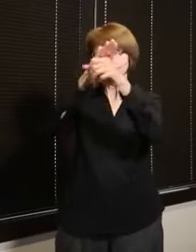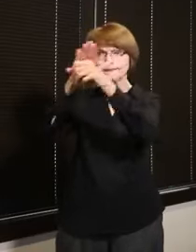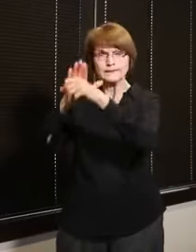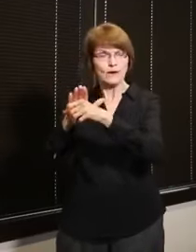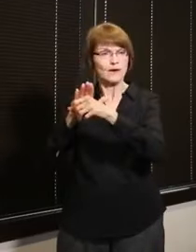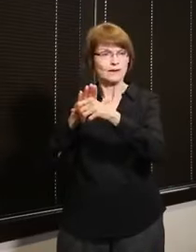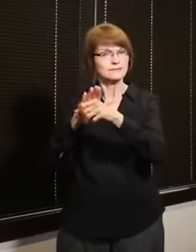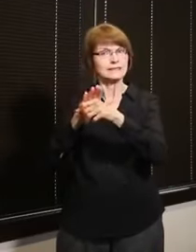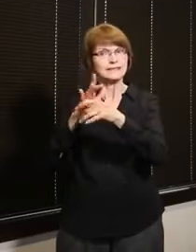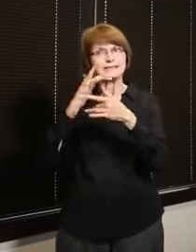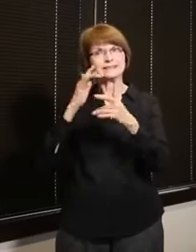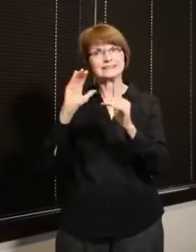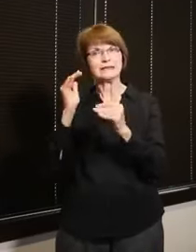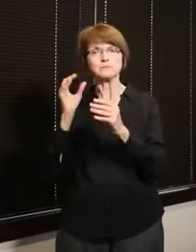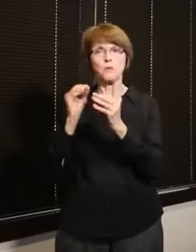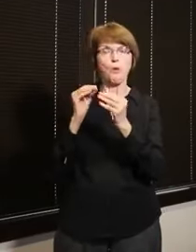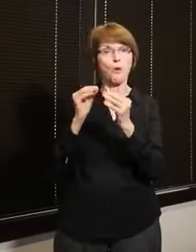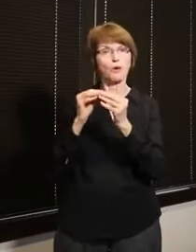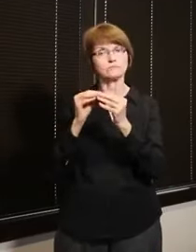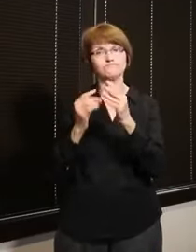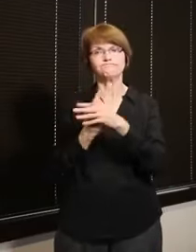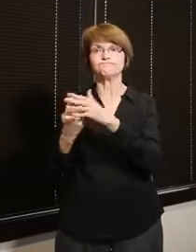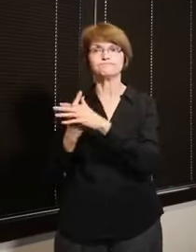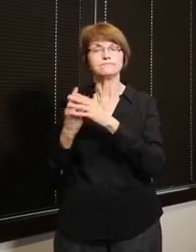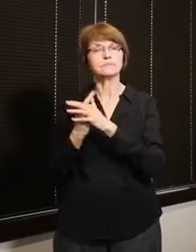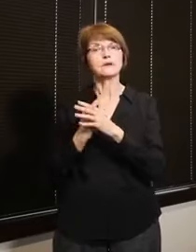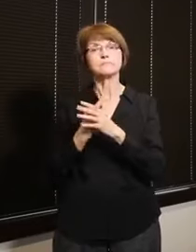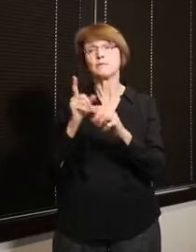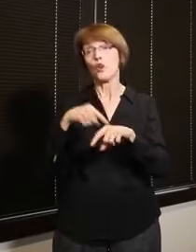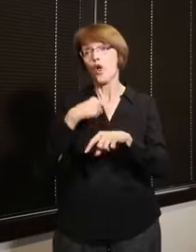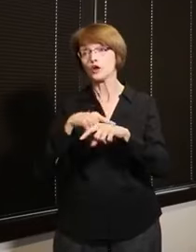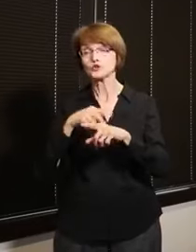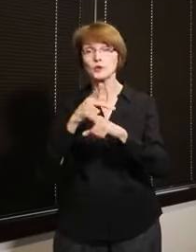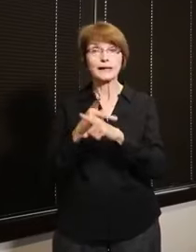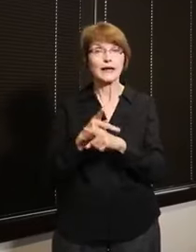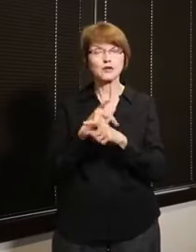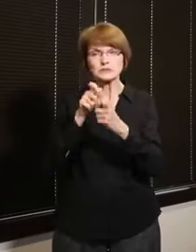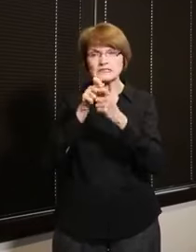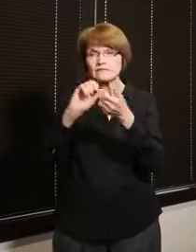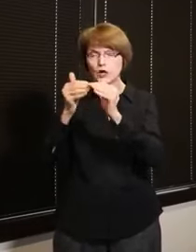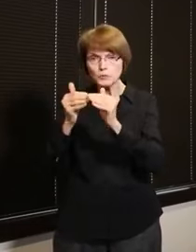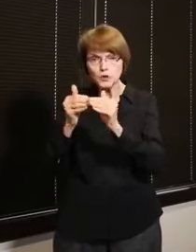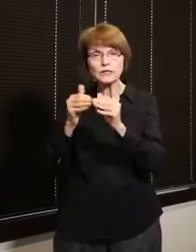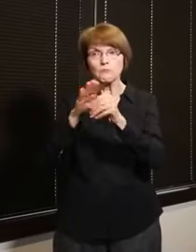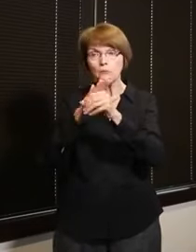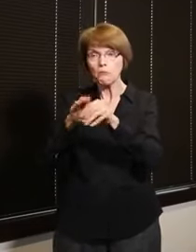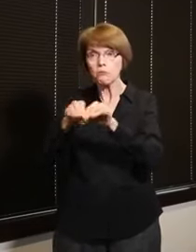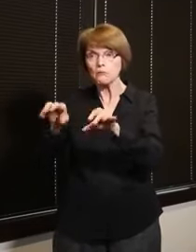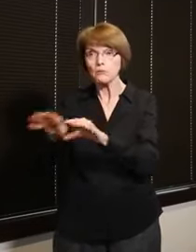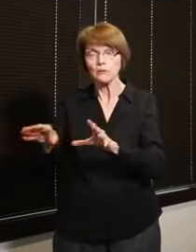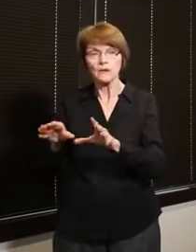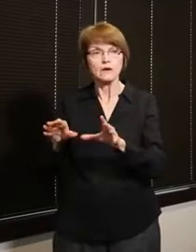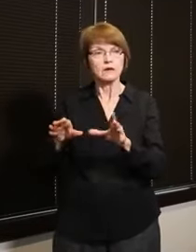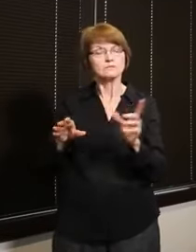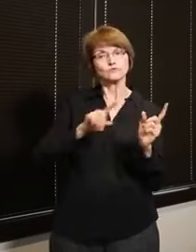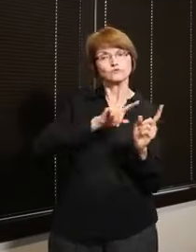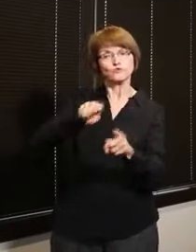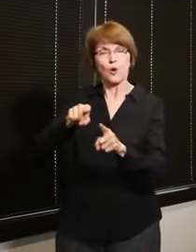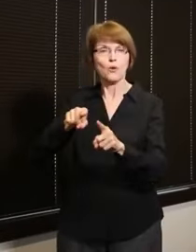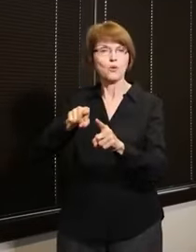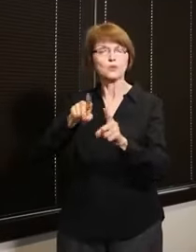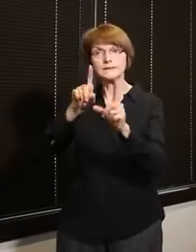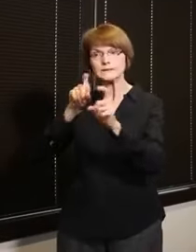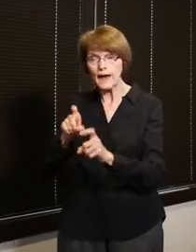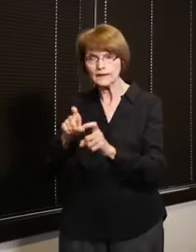venues, whether it's from long-term care or specific communities, to hopefully get in there and do some testing and contact tracing